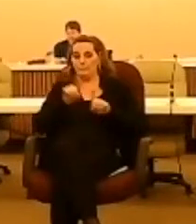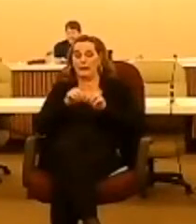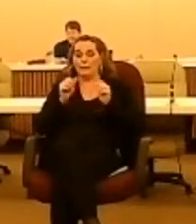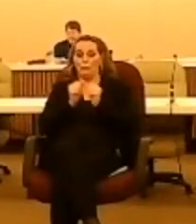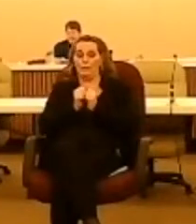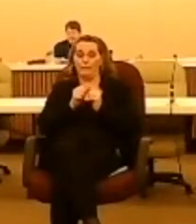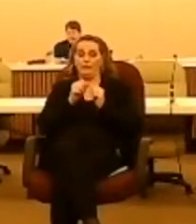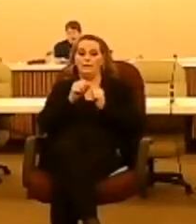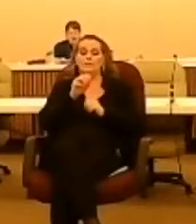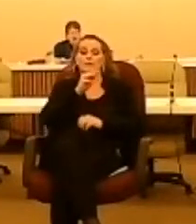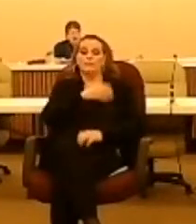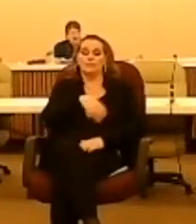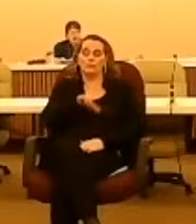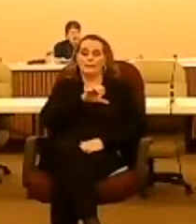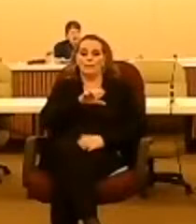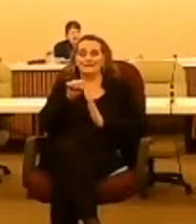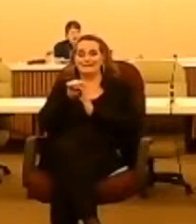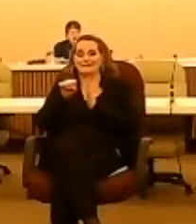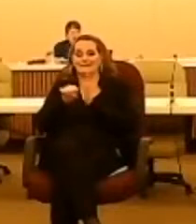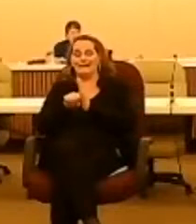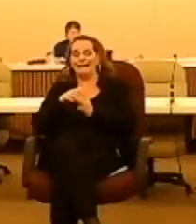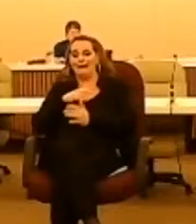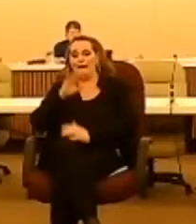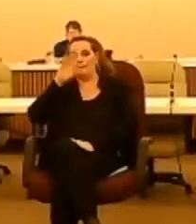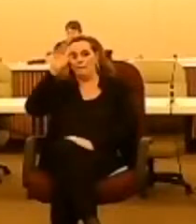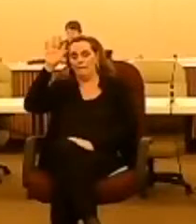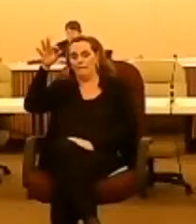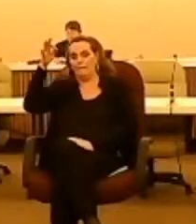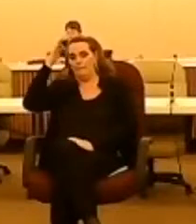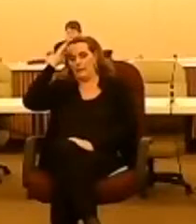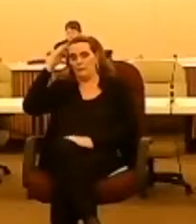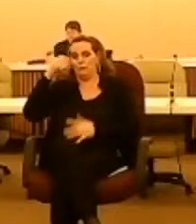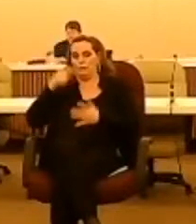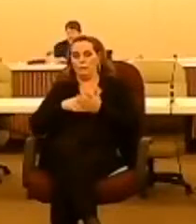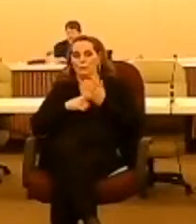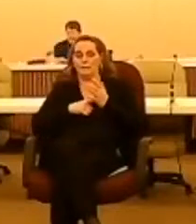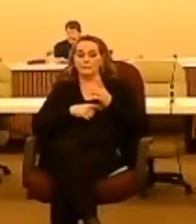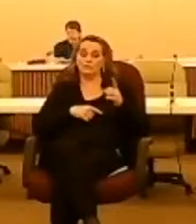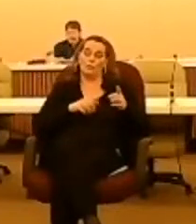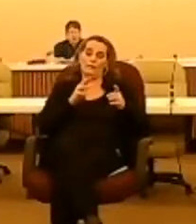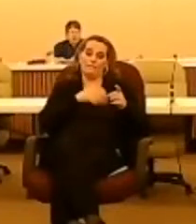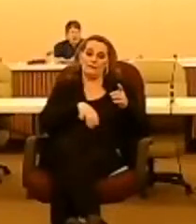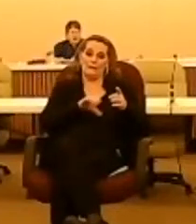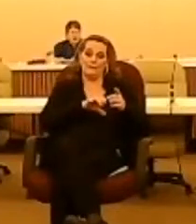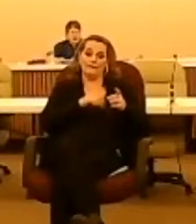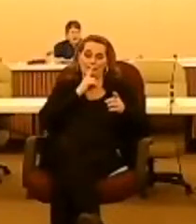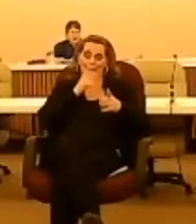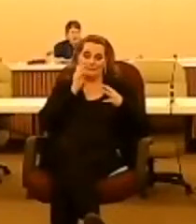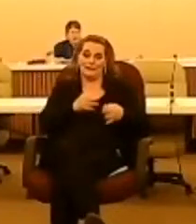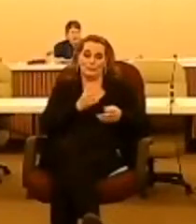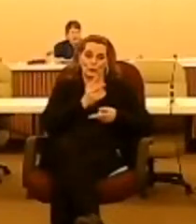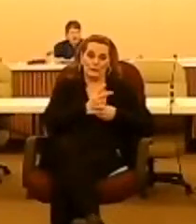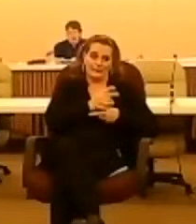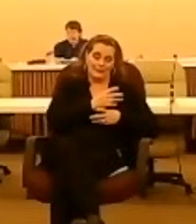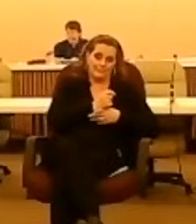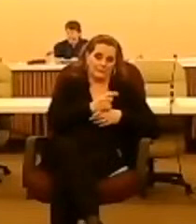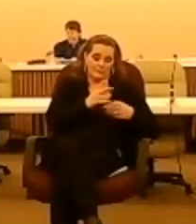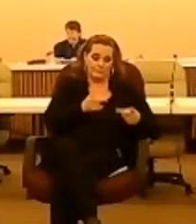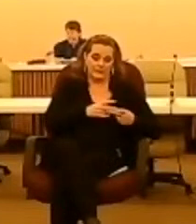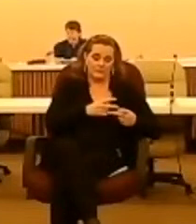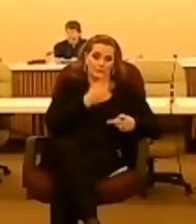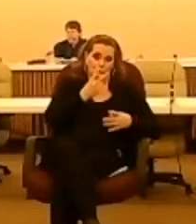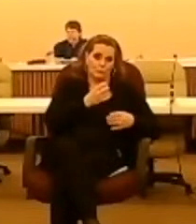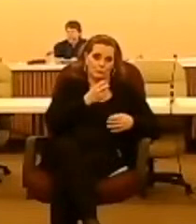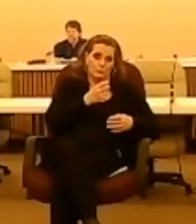state, and federal requirements. So if the county decides that for Monroe County, we're going to keep that in place for anyone 2 years